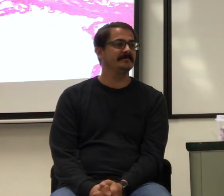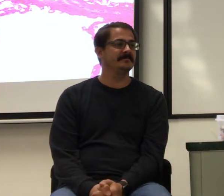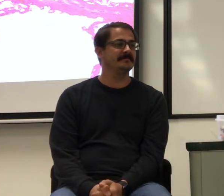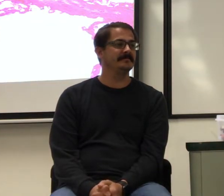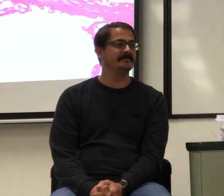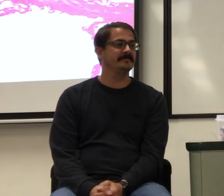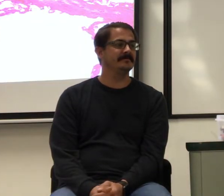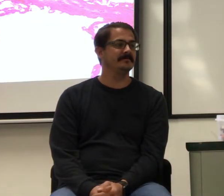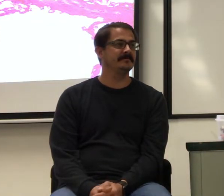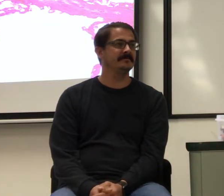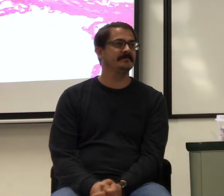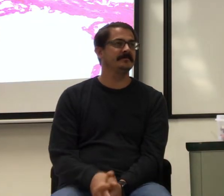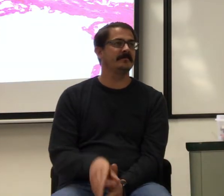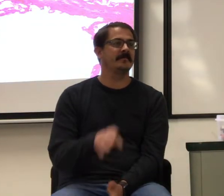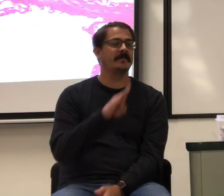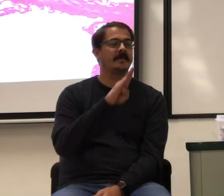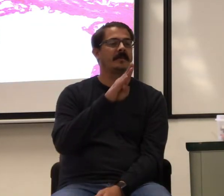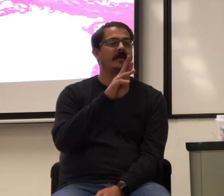Okay, bronchial,